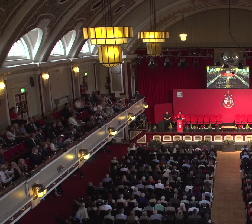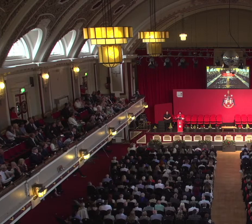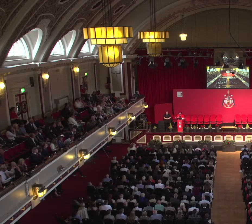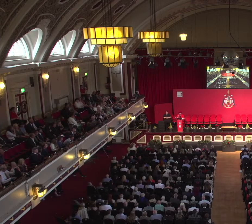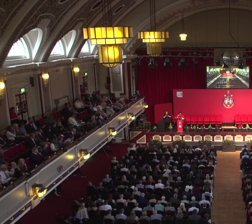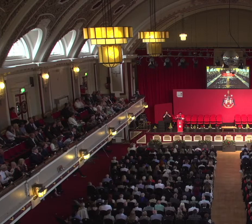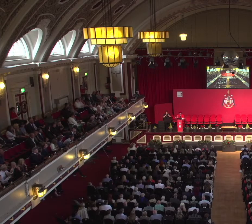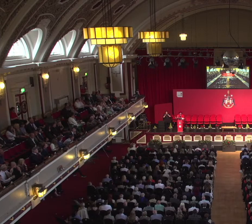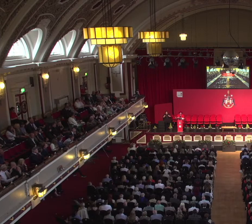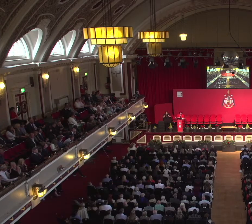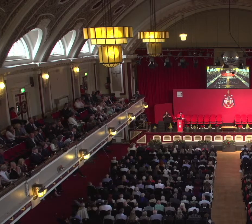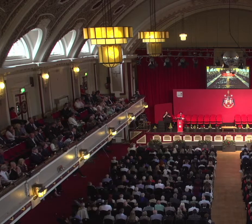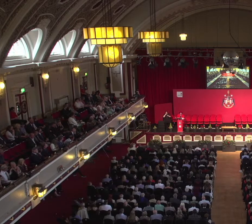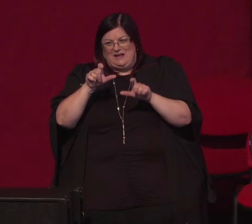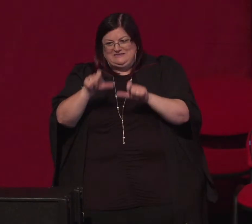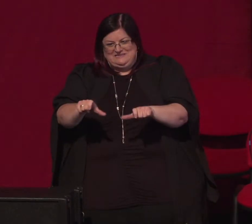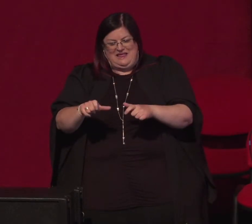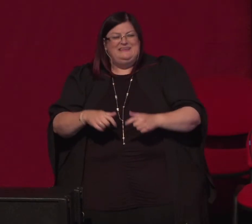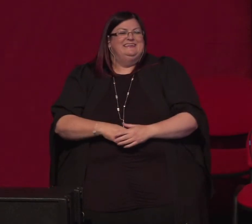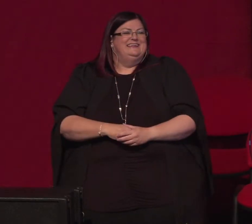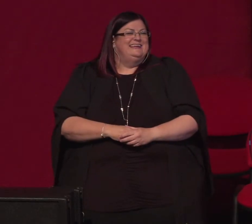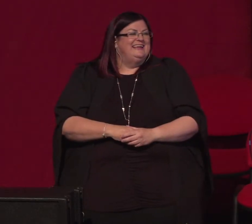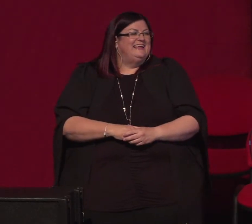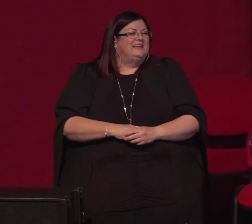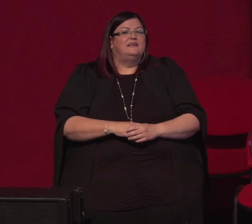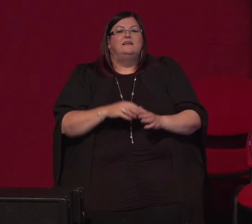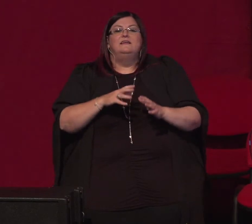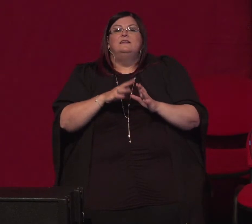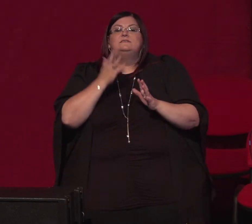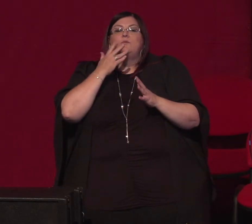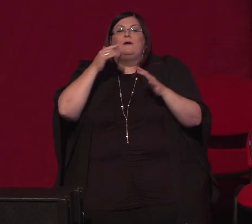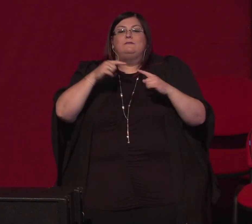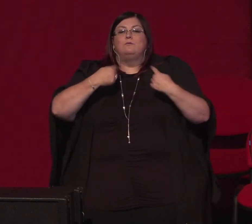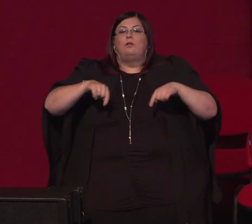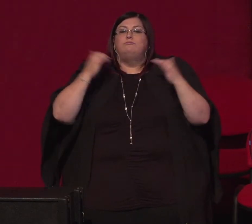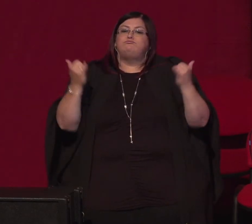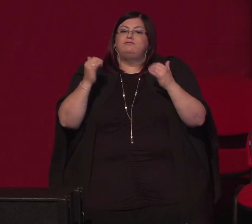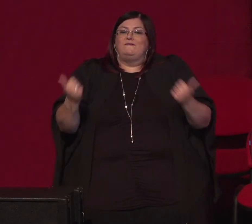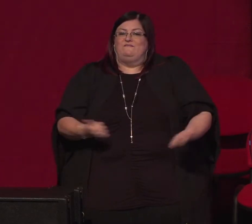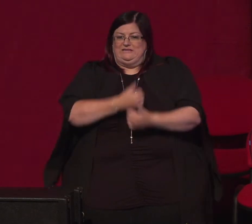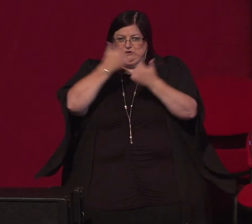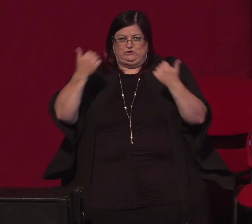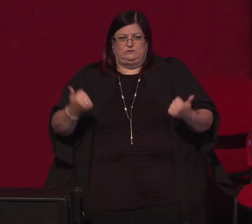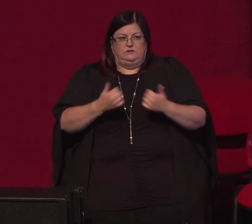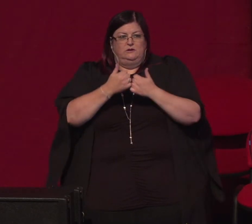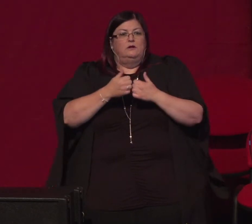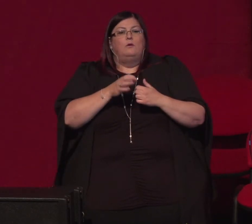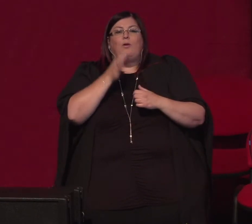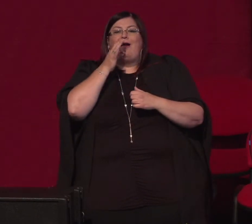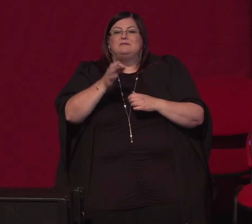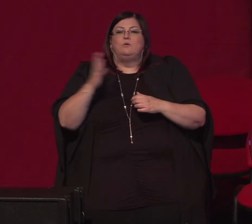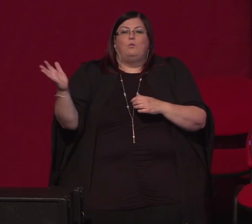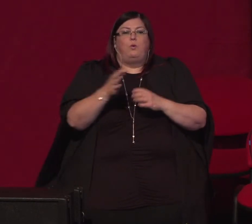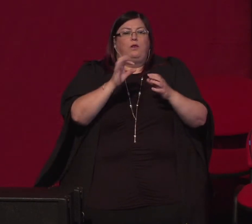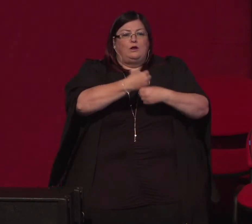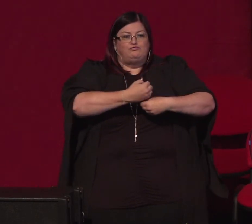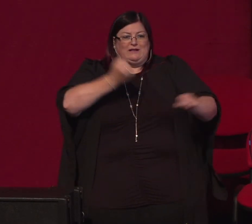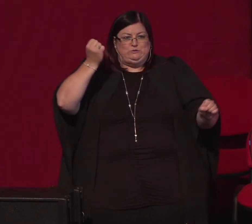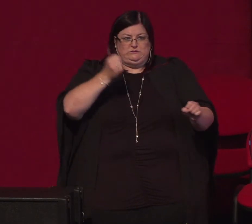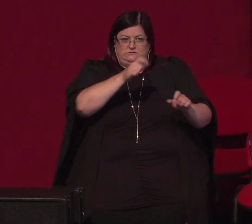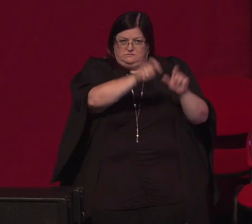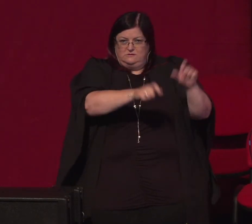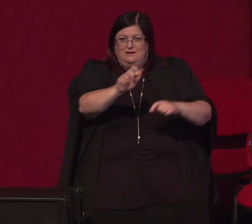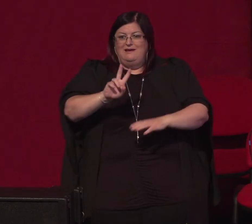Very good, you can stay. At the end of the ceremony, could all graduates and guests stand, if you are